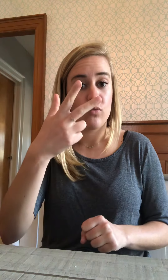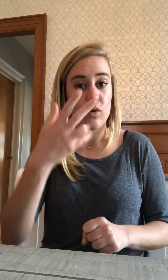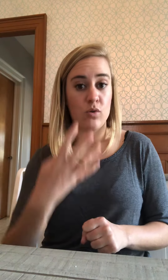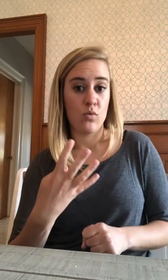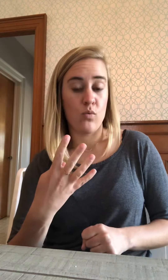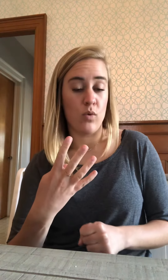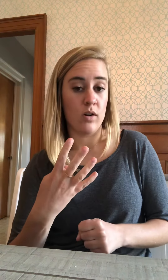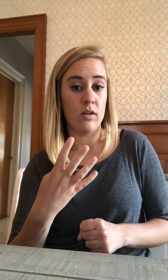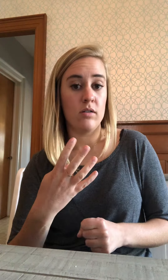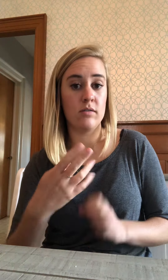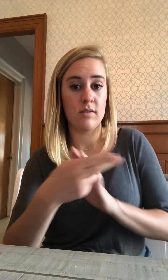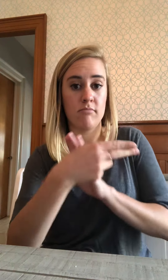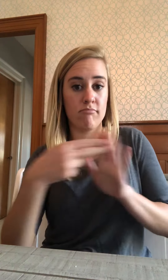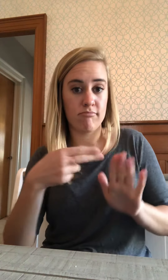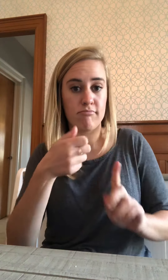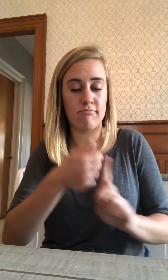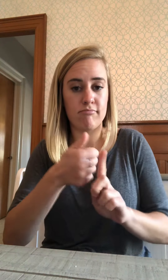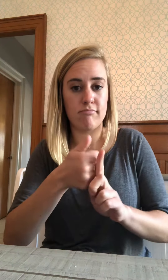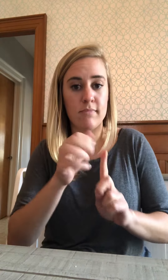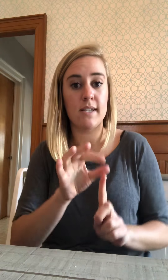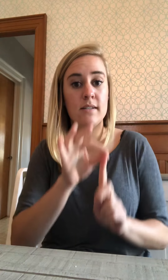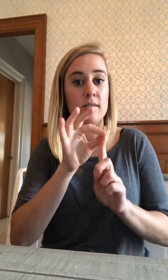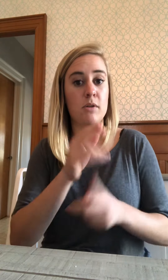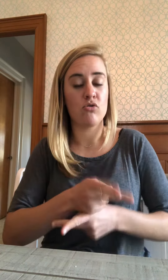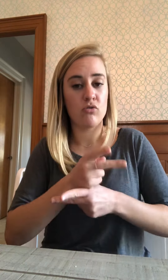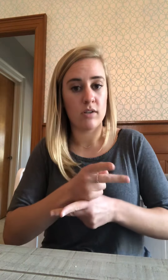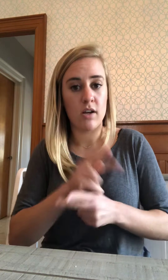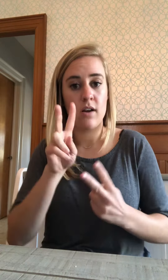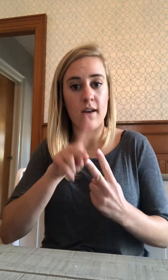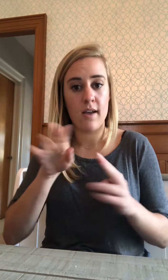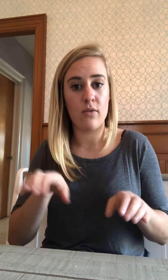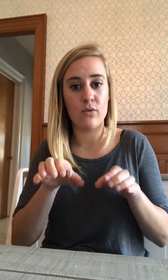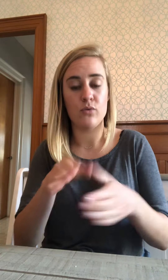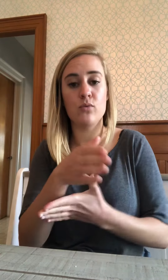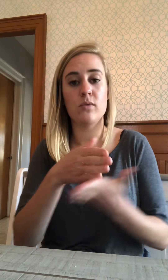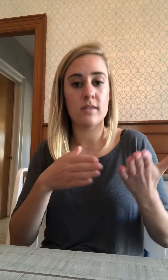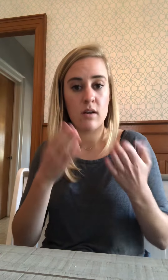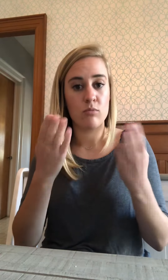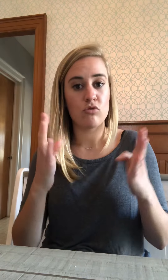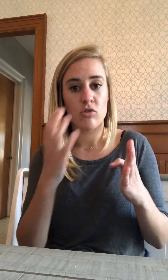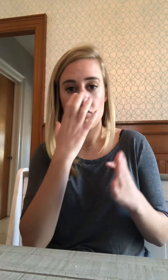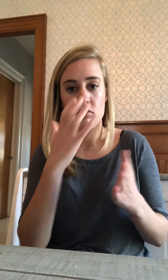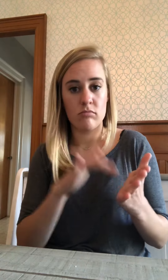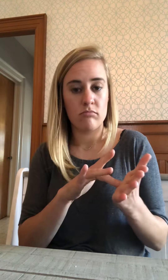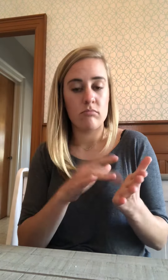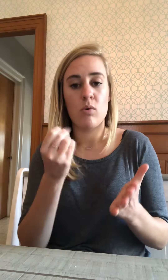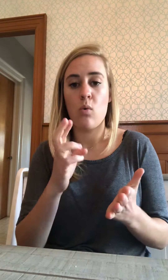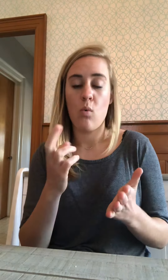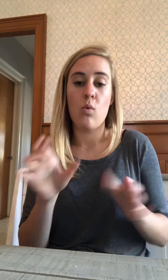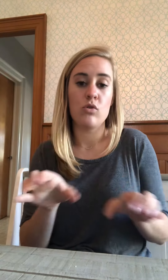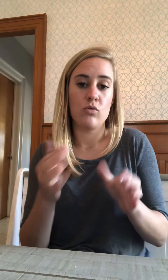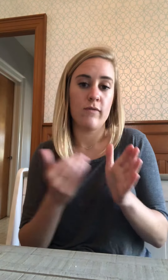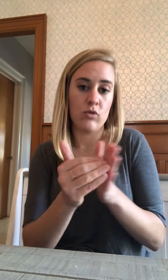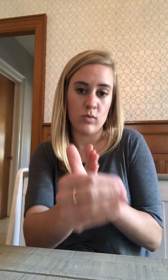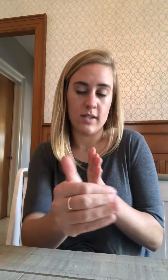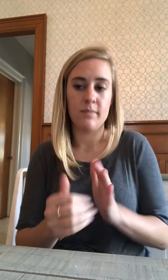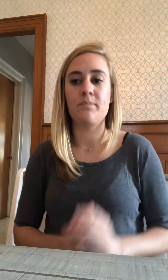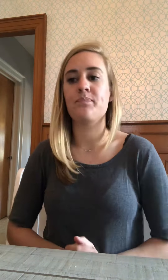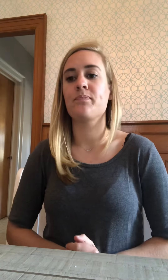special care dentists either do some general anesthesia cases or do them frequently. So we talked about preoperative